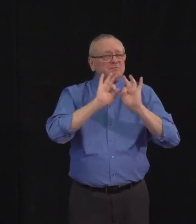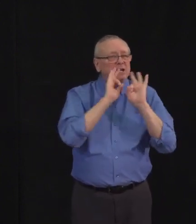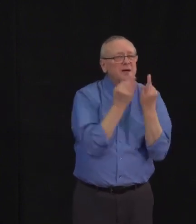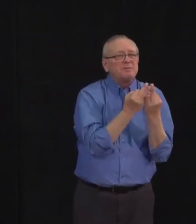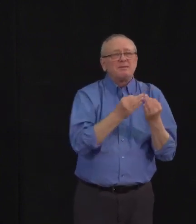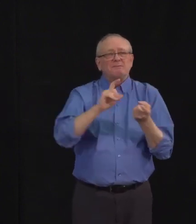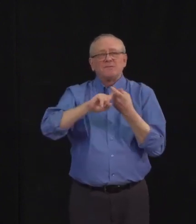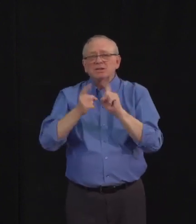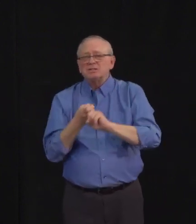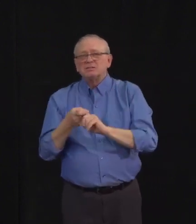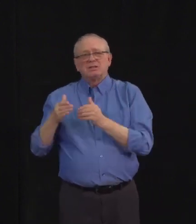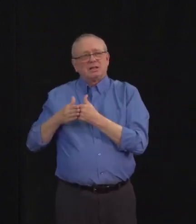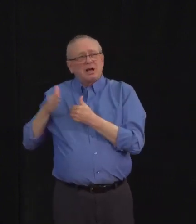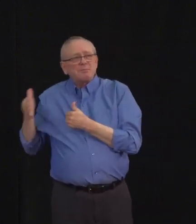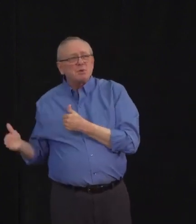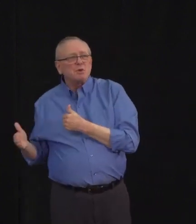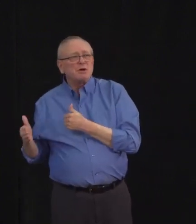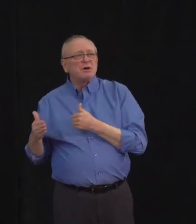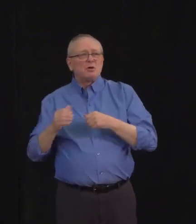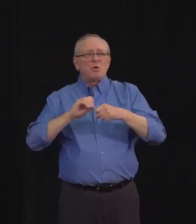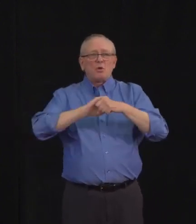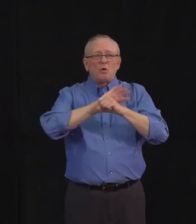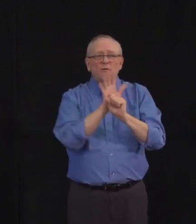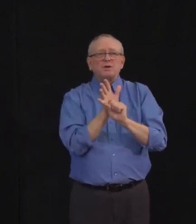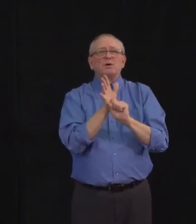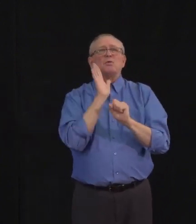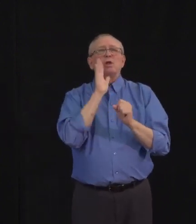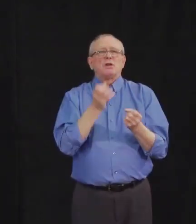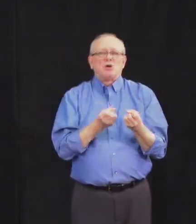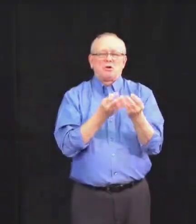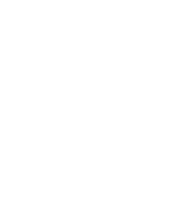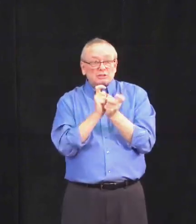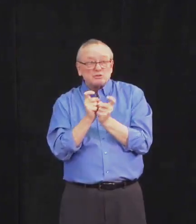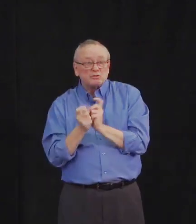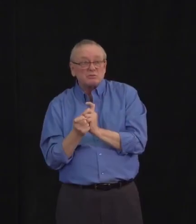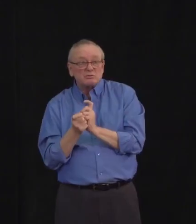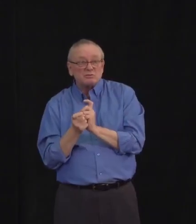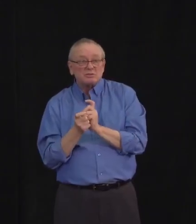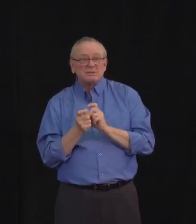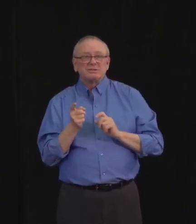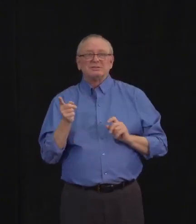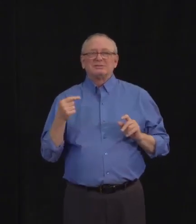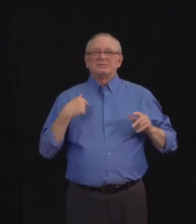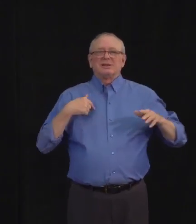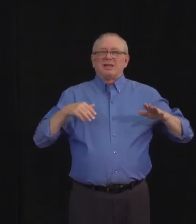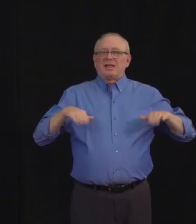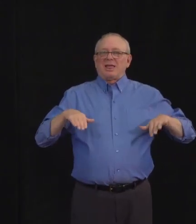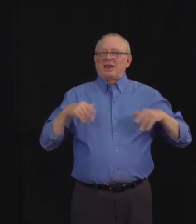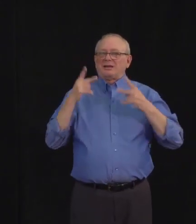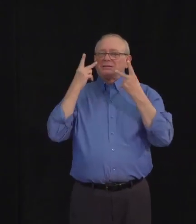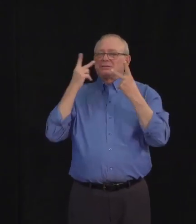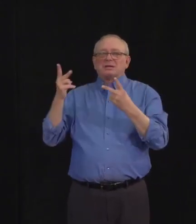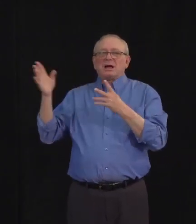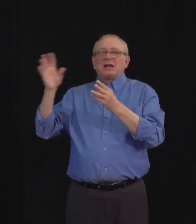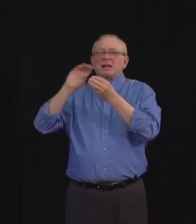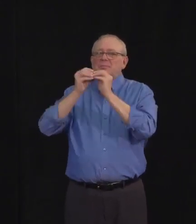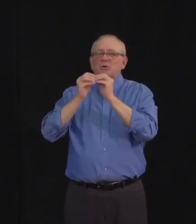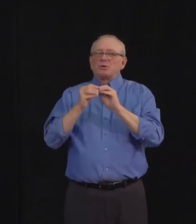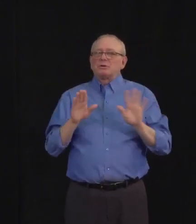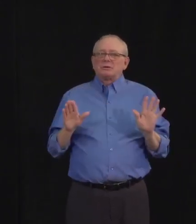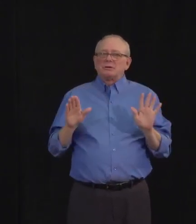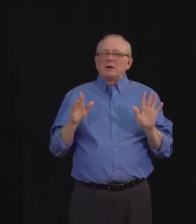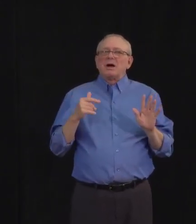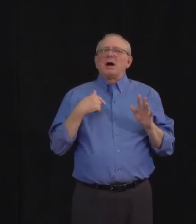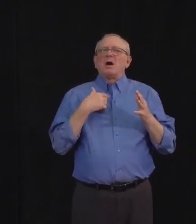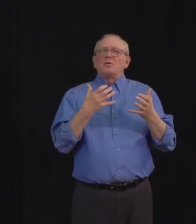and it will kill many more people if we don't stop it from spreading. Modelling is an estimate based on assumptions and